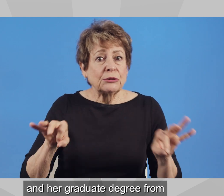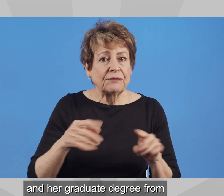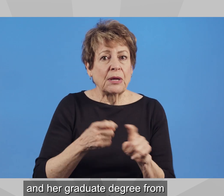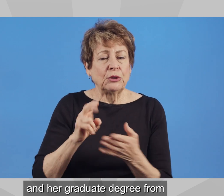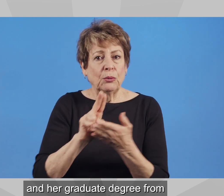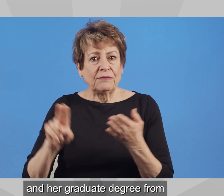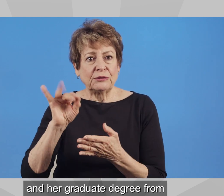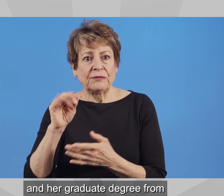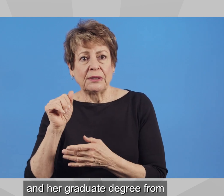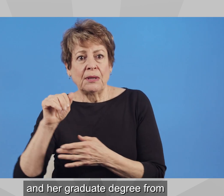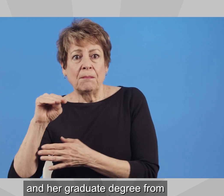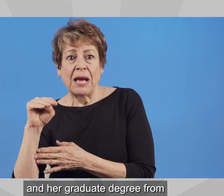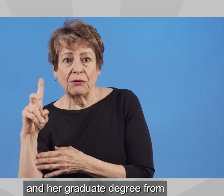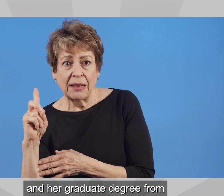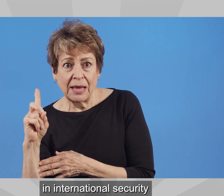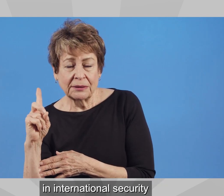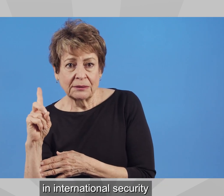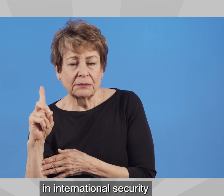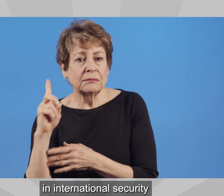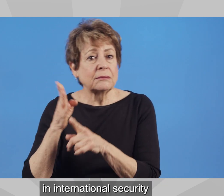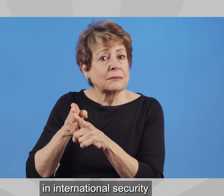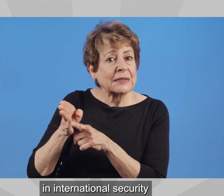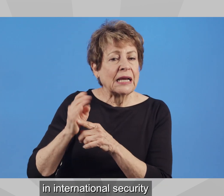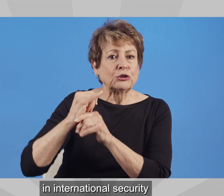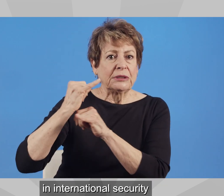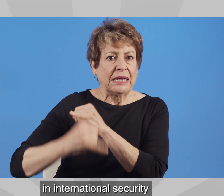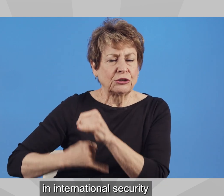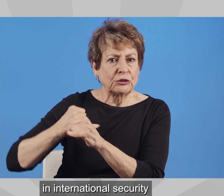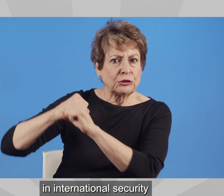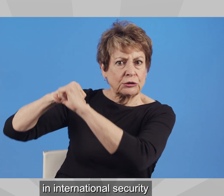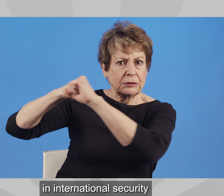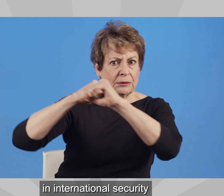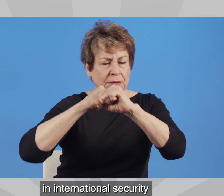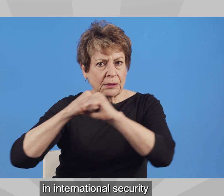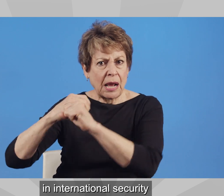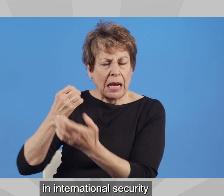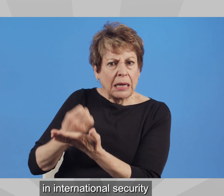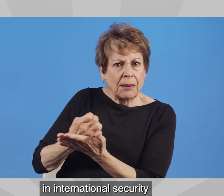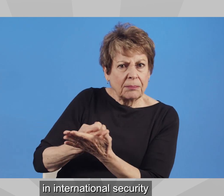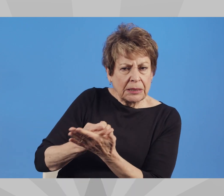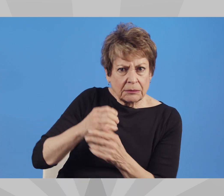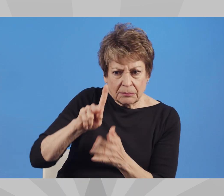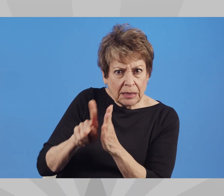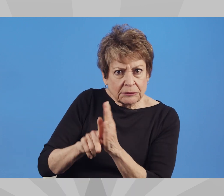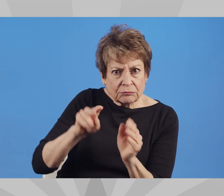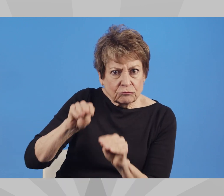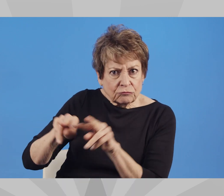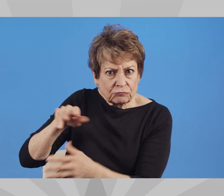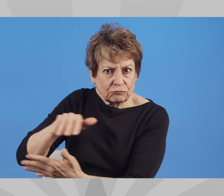degree from the University of Maryland in international security and economic policy.